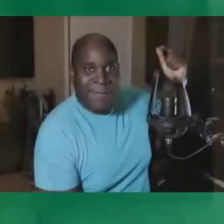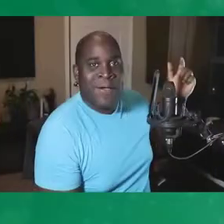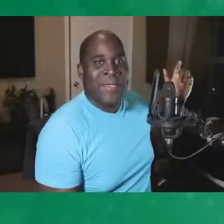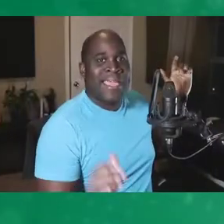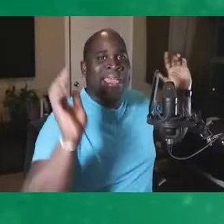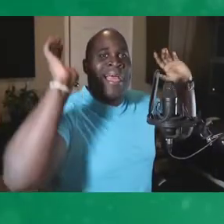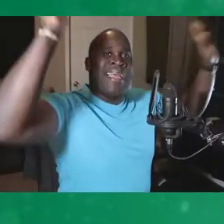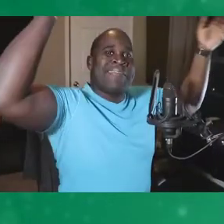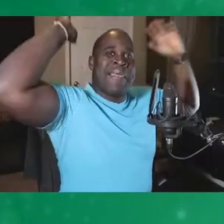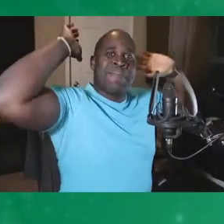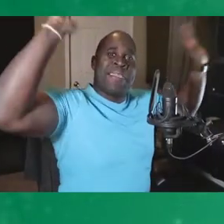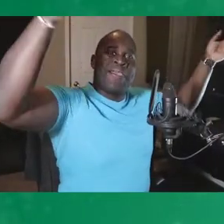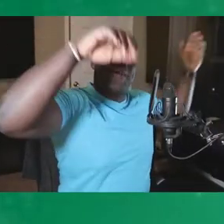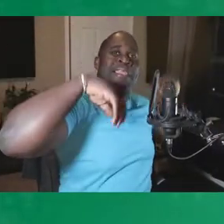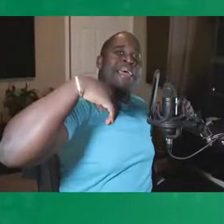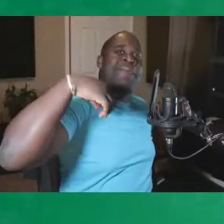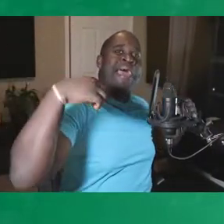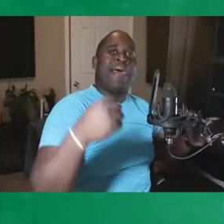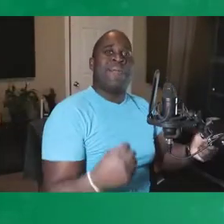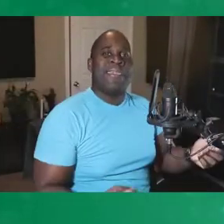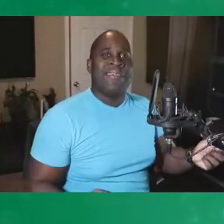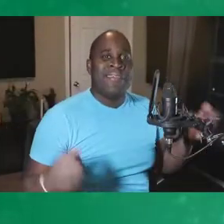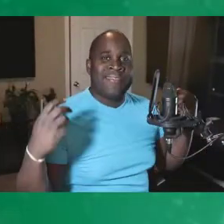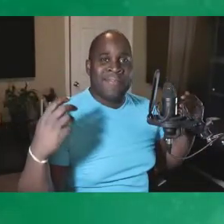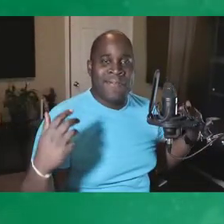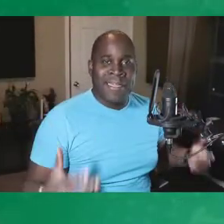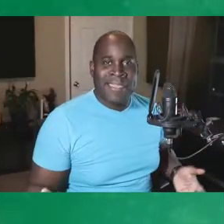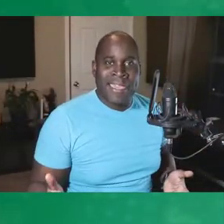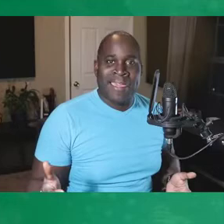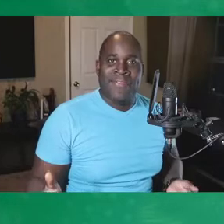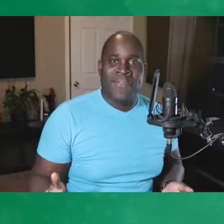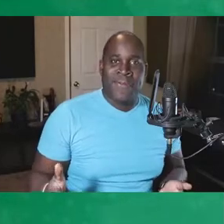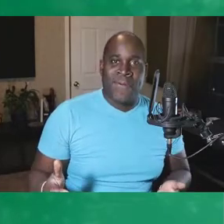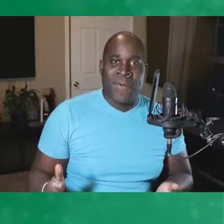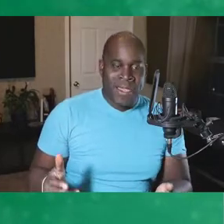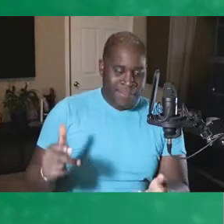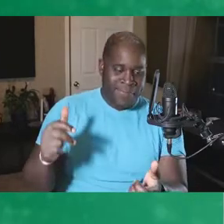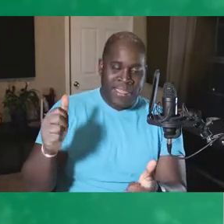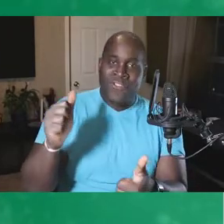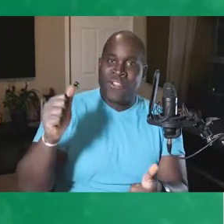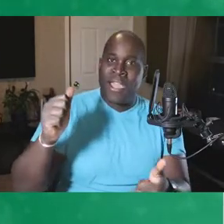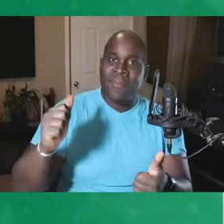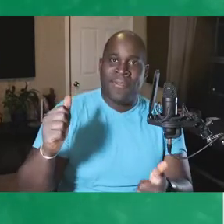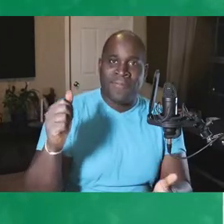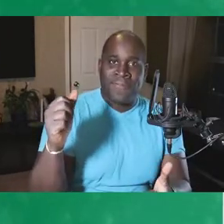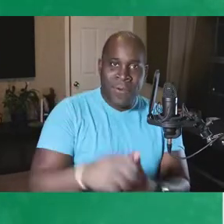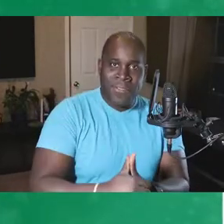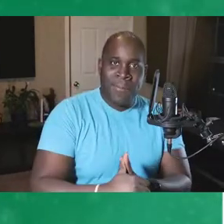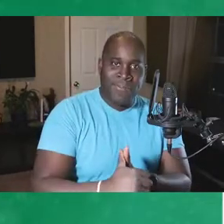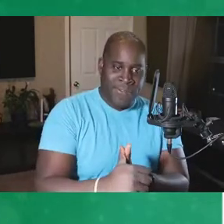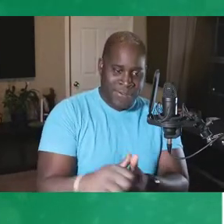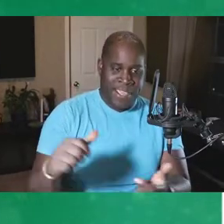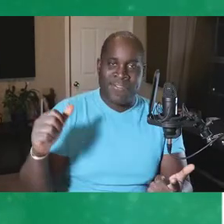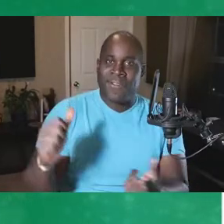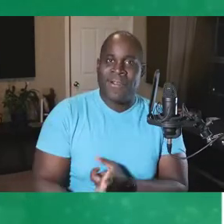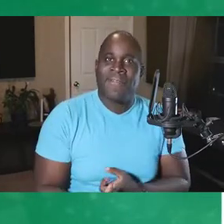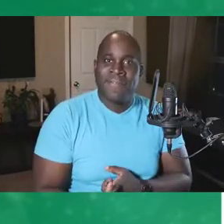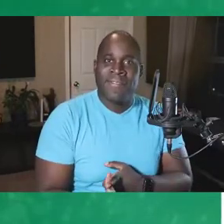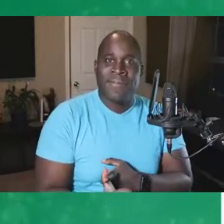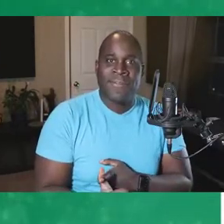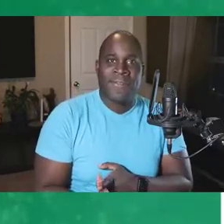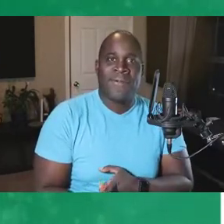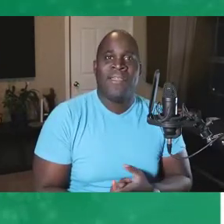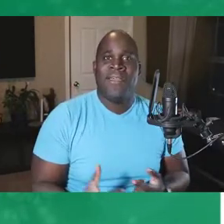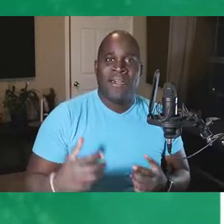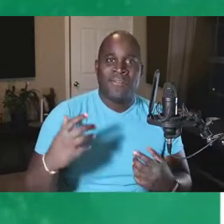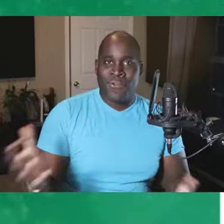let's chat. Okay, guys, I'm here, and I'm happy to finally get into finishing up the fourth episode and starting the